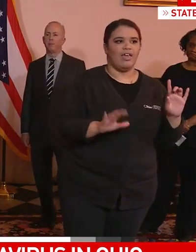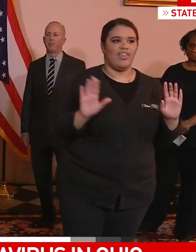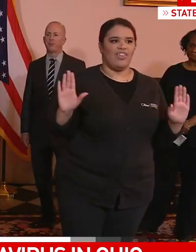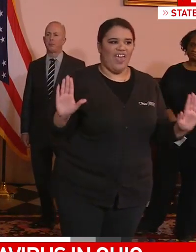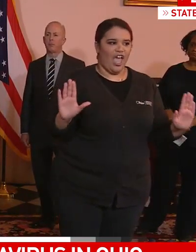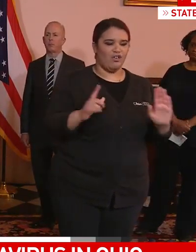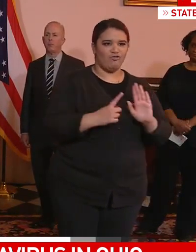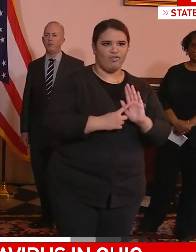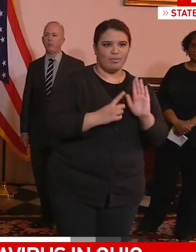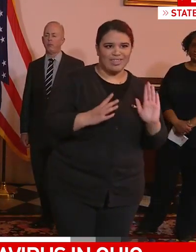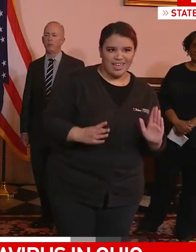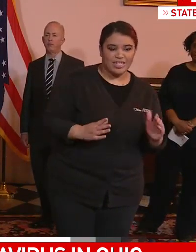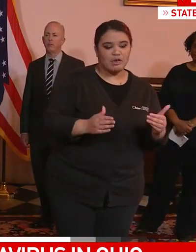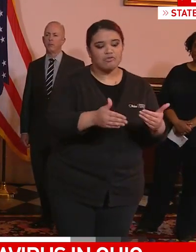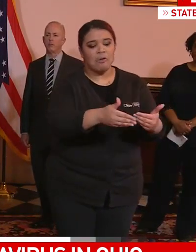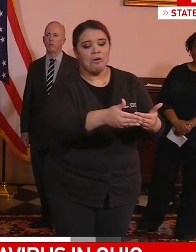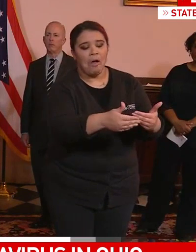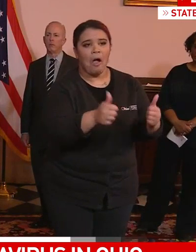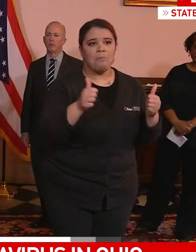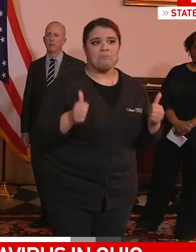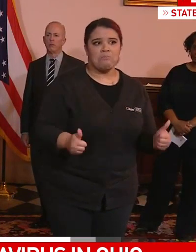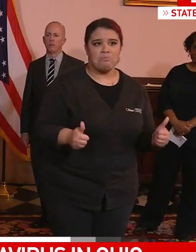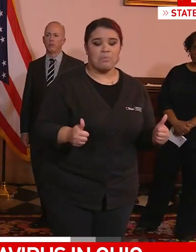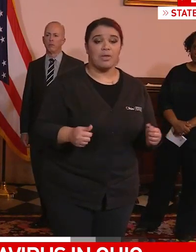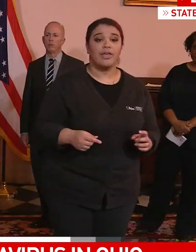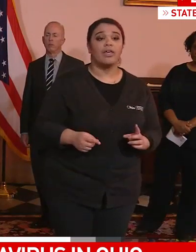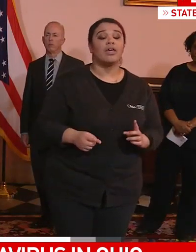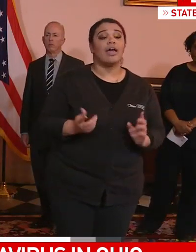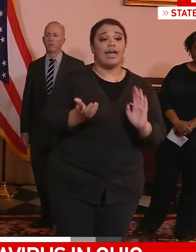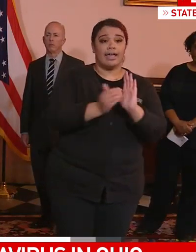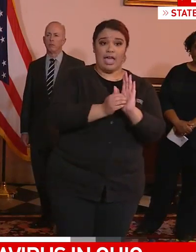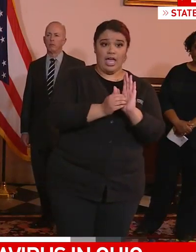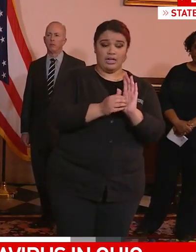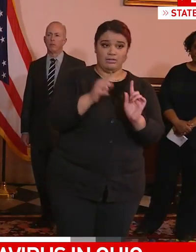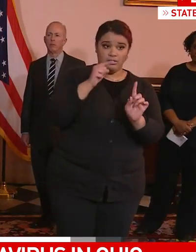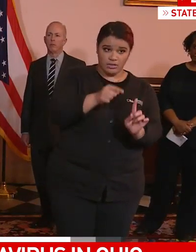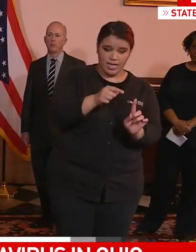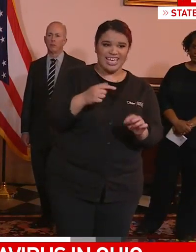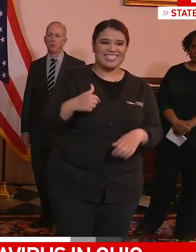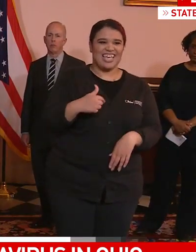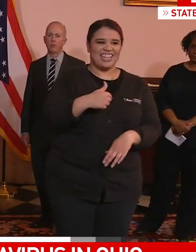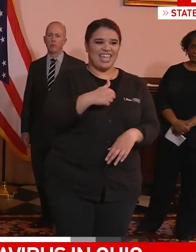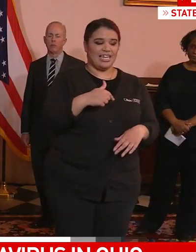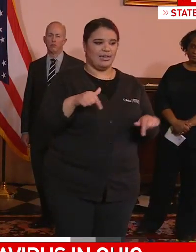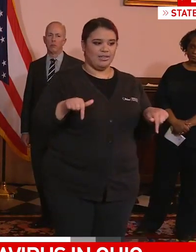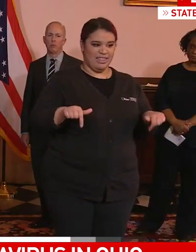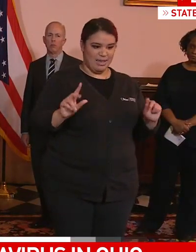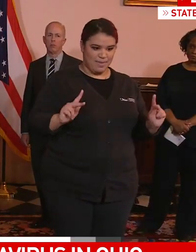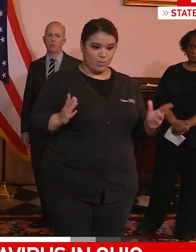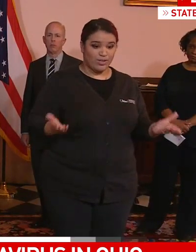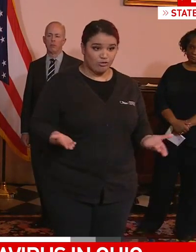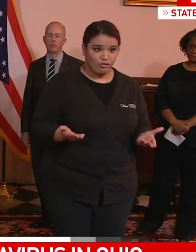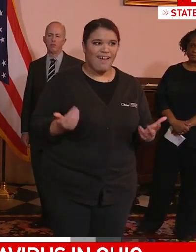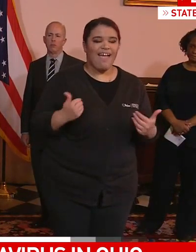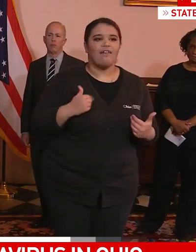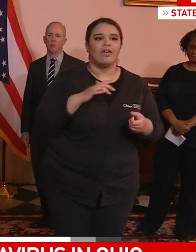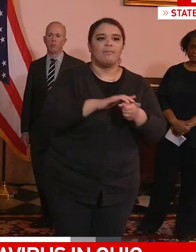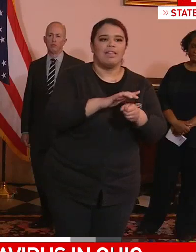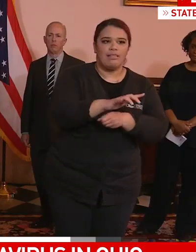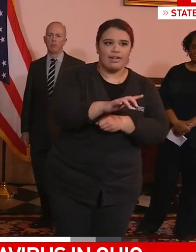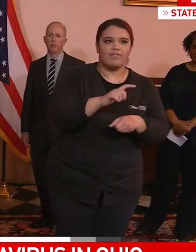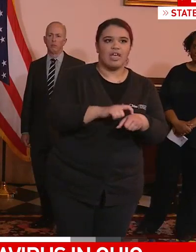an opportunity to vote over an extended period of time. And I say that because this is extraordinary